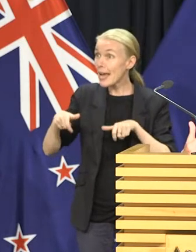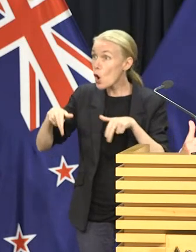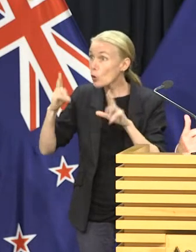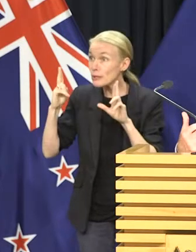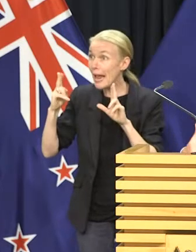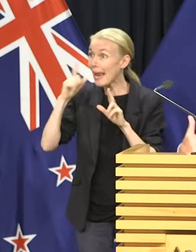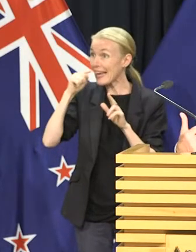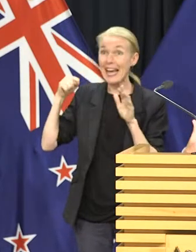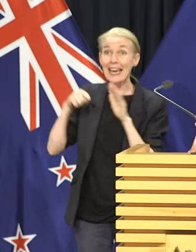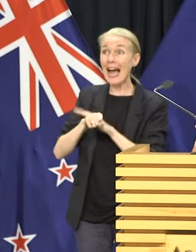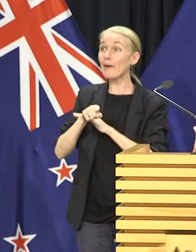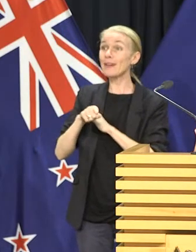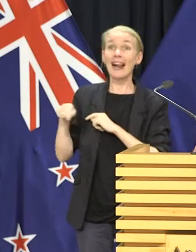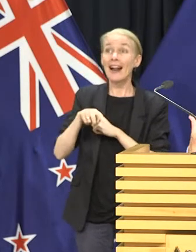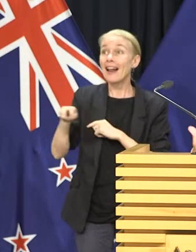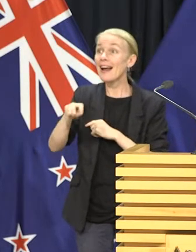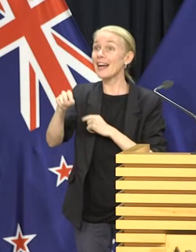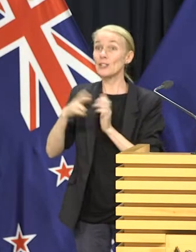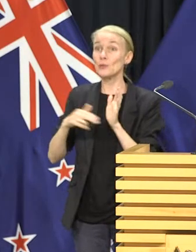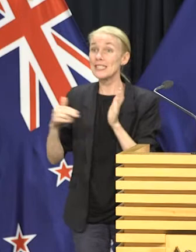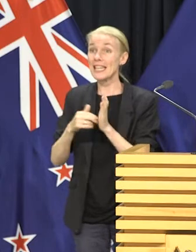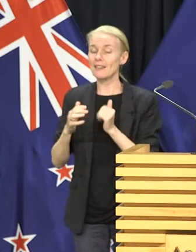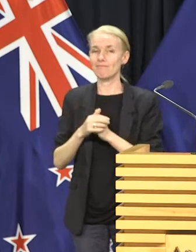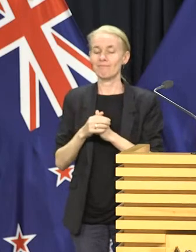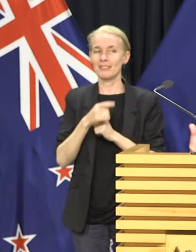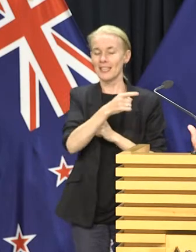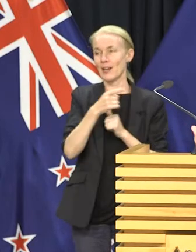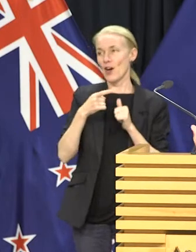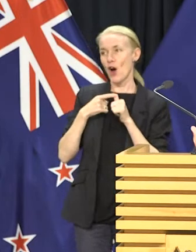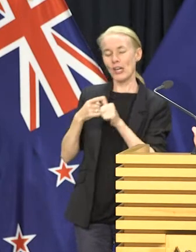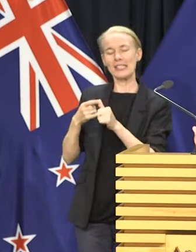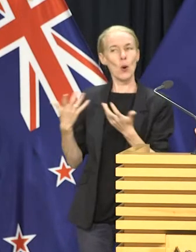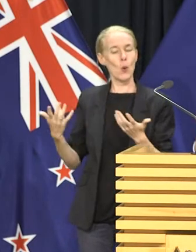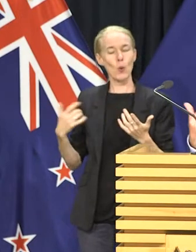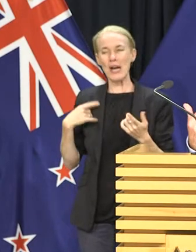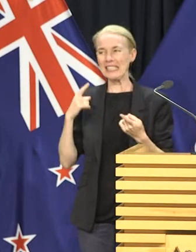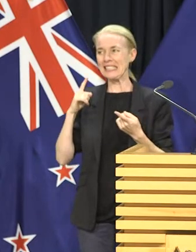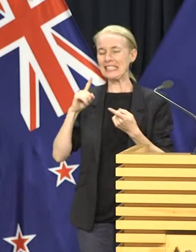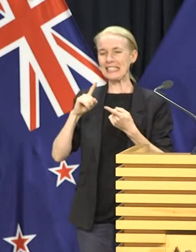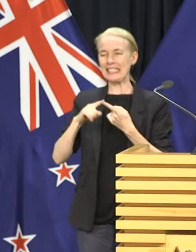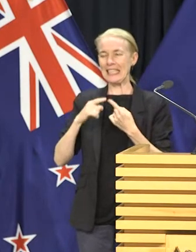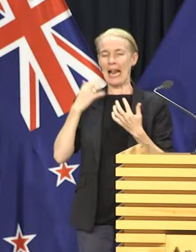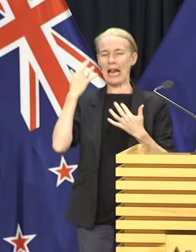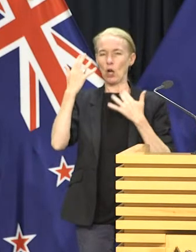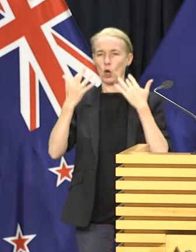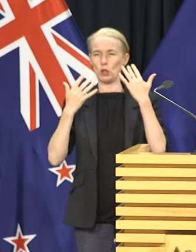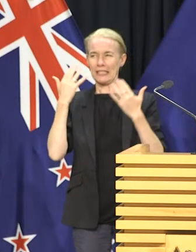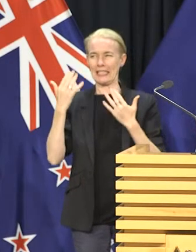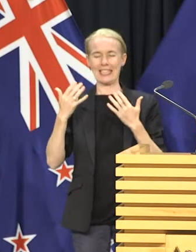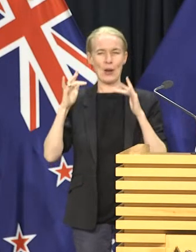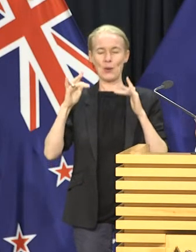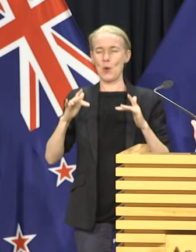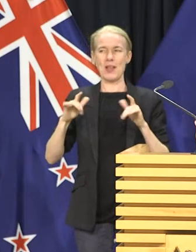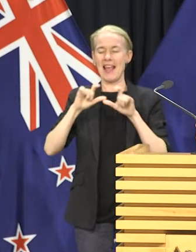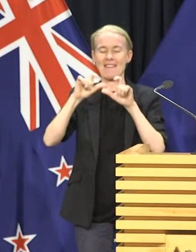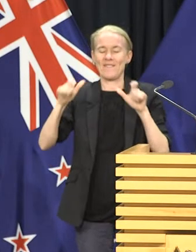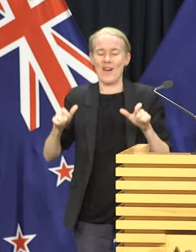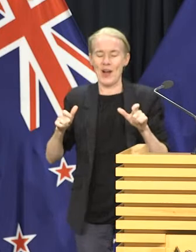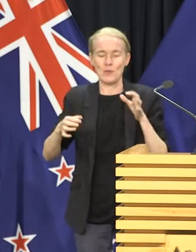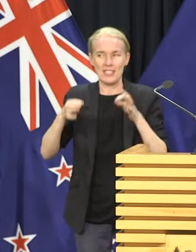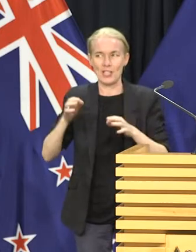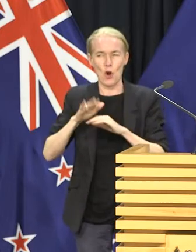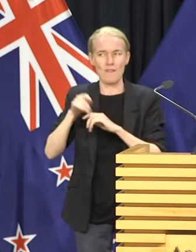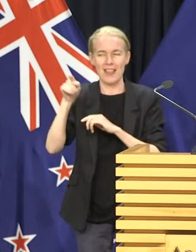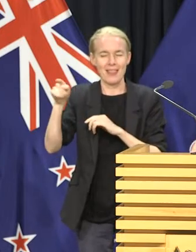a discussion and consideration not just for New Zealand but for other countries. And I've just been in a conversation with people about